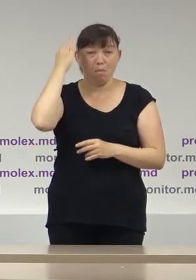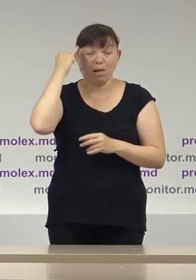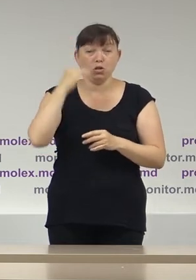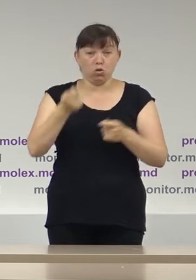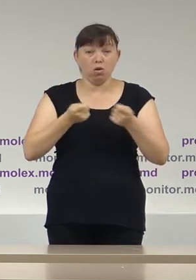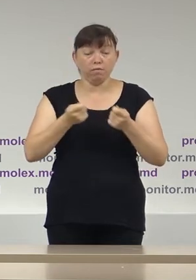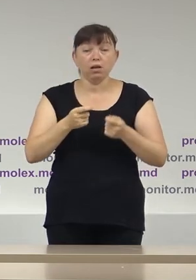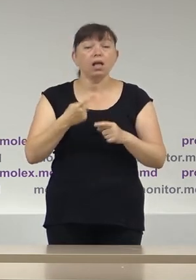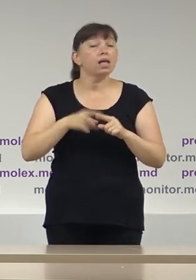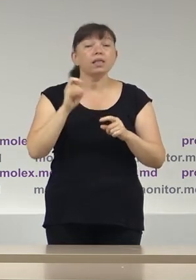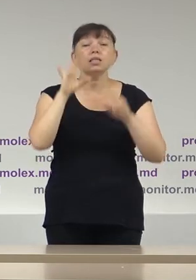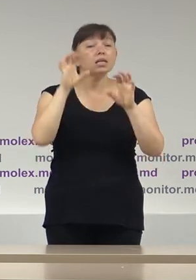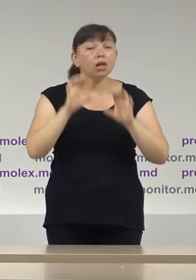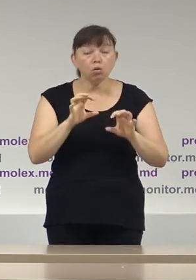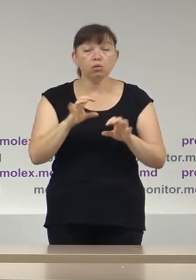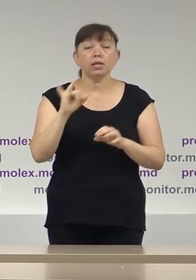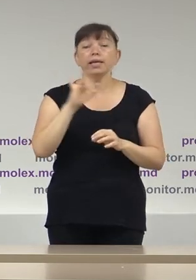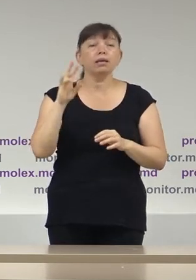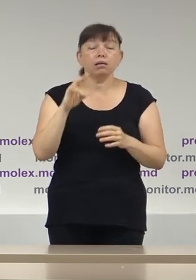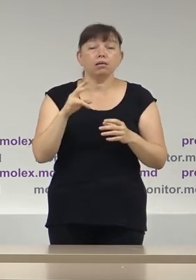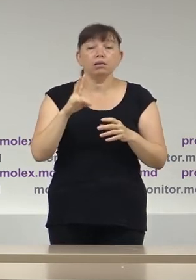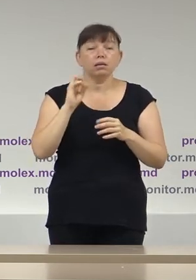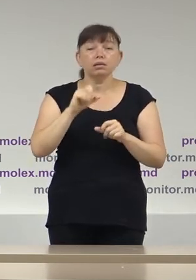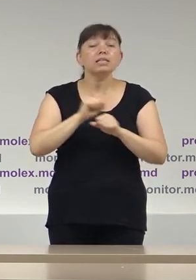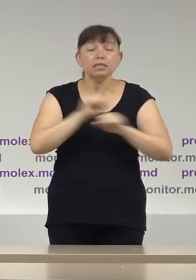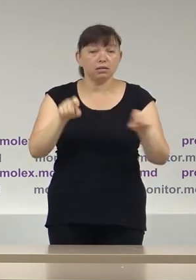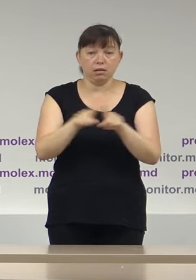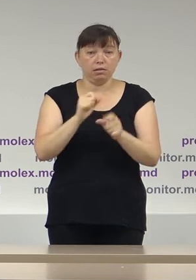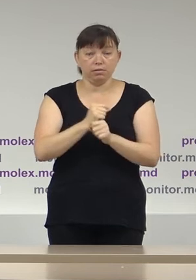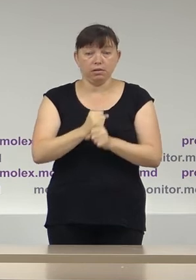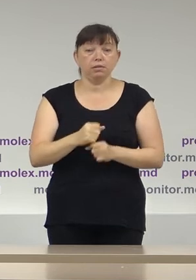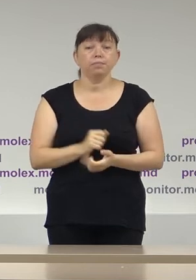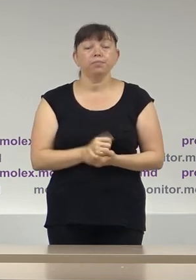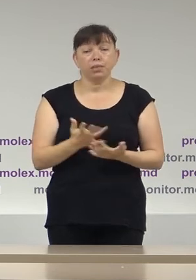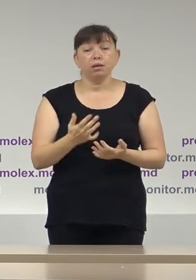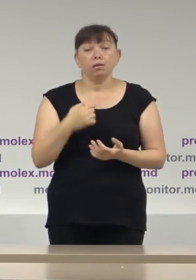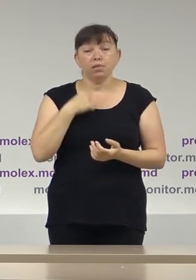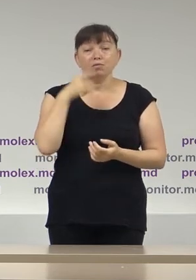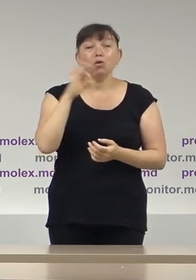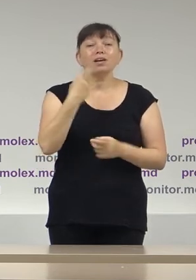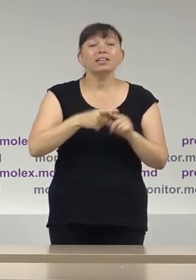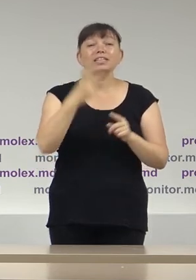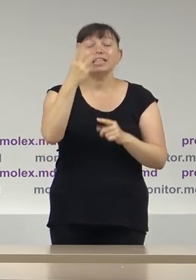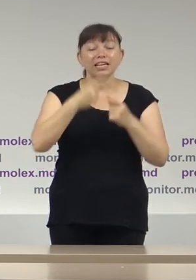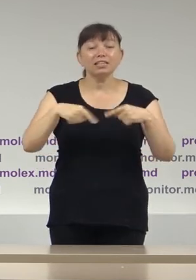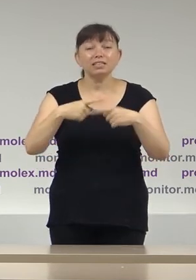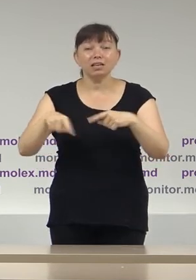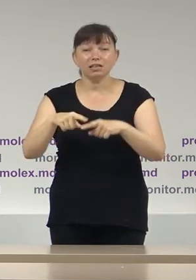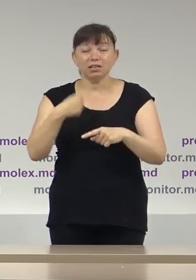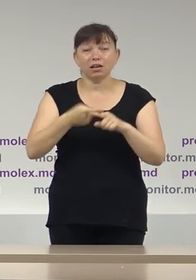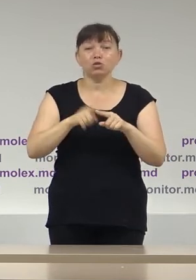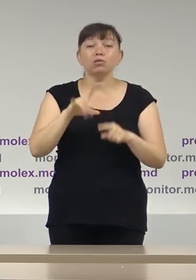actually controlled by authorities is not only unlawful but also non-constitutional. So we